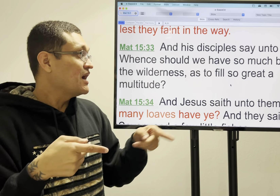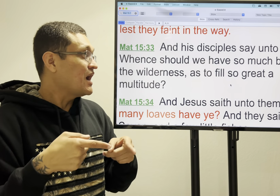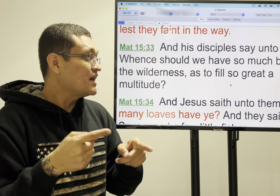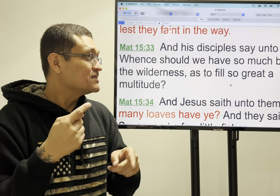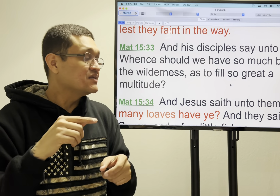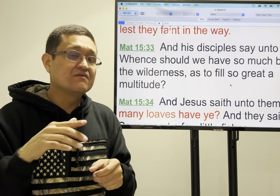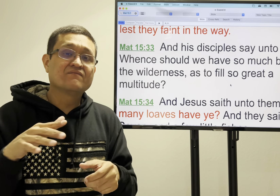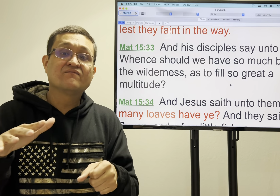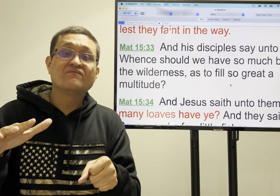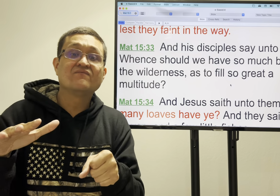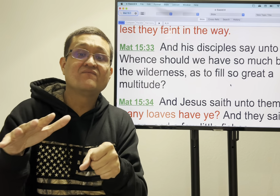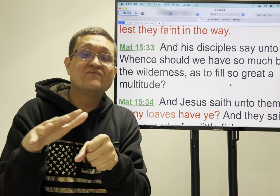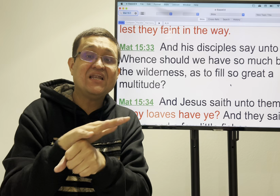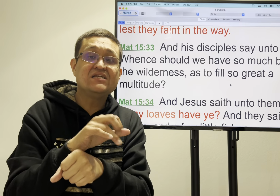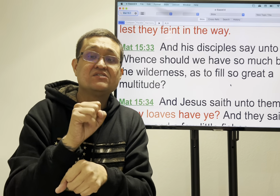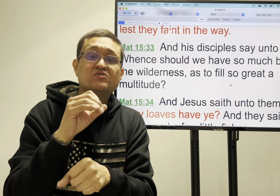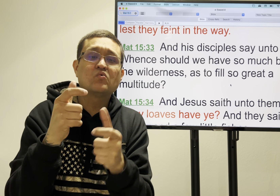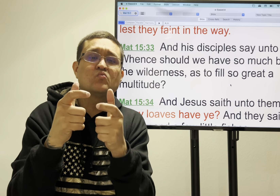So yeah, Israel is a dry place as well.